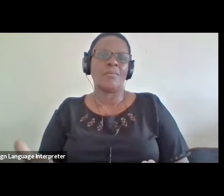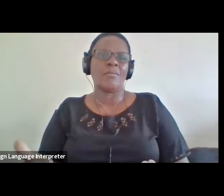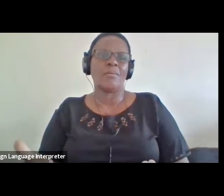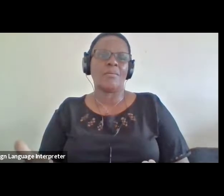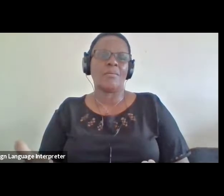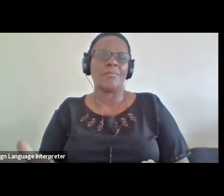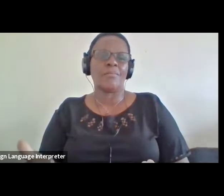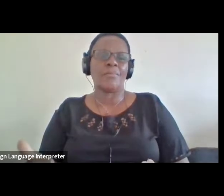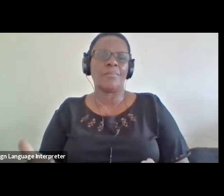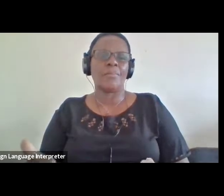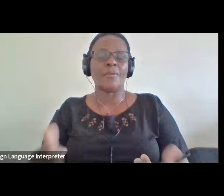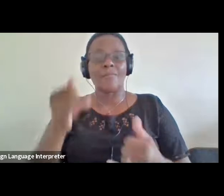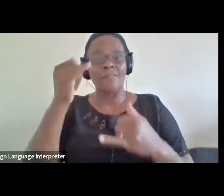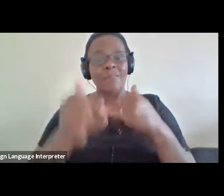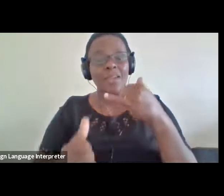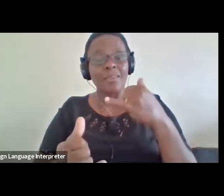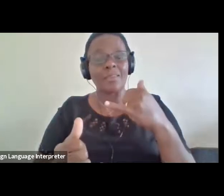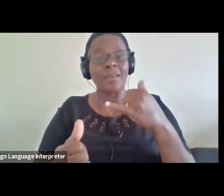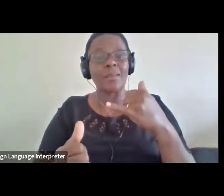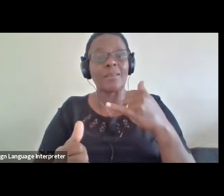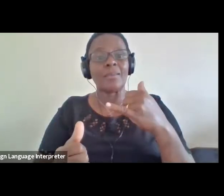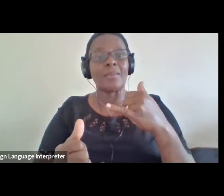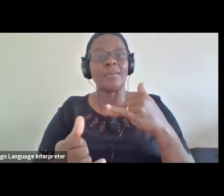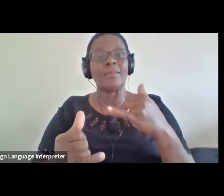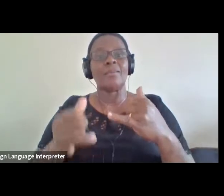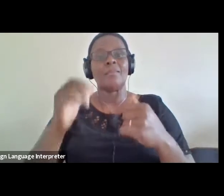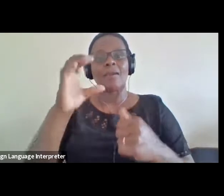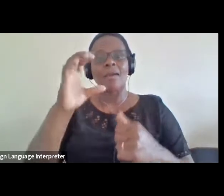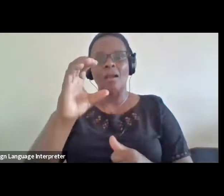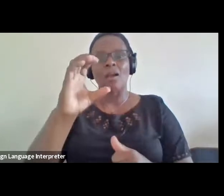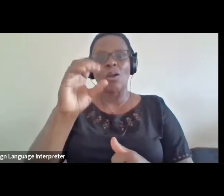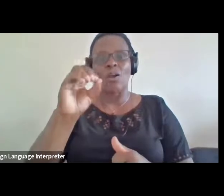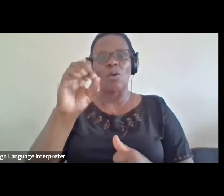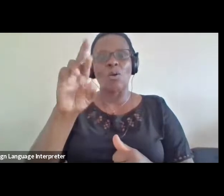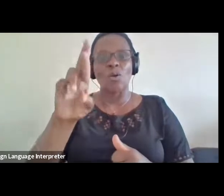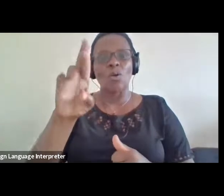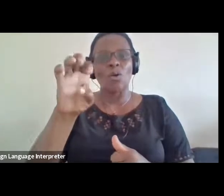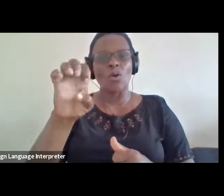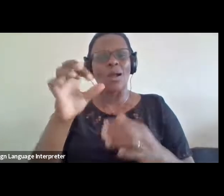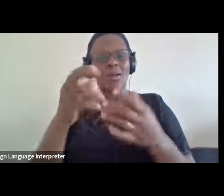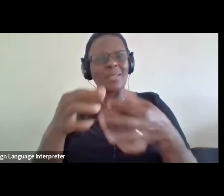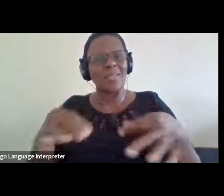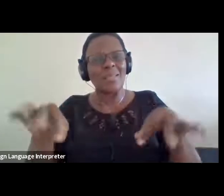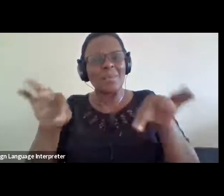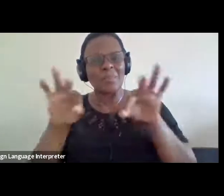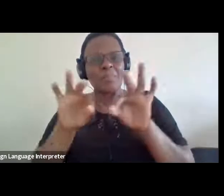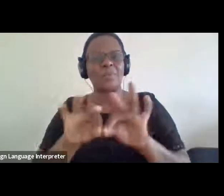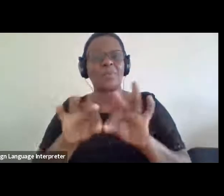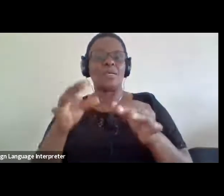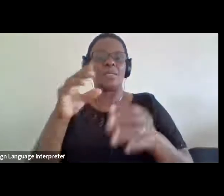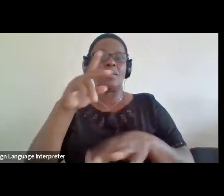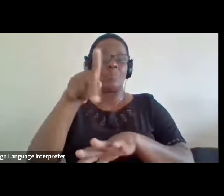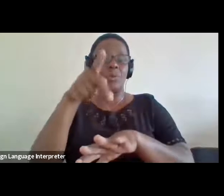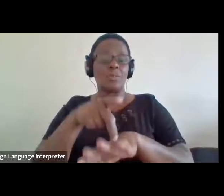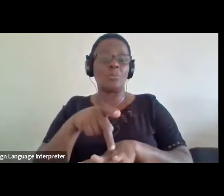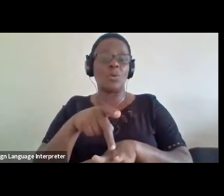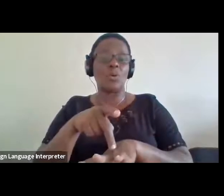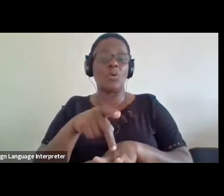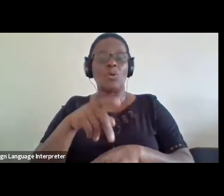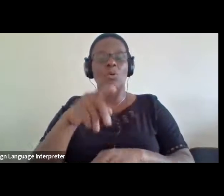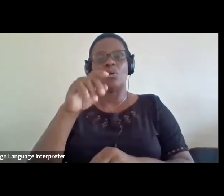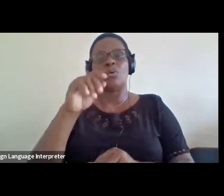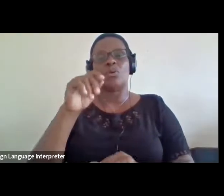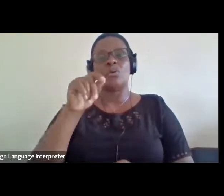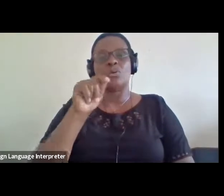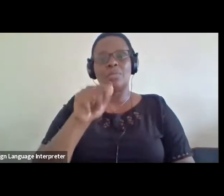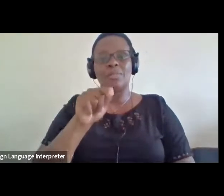And finally, the core, I think, principle, one that is crucial for ensuring peace in cyberspace, is